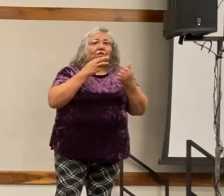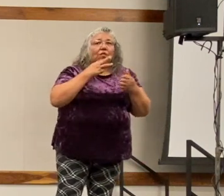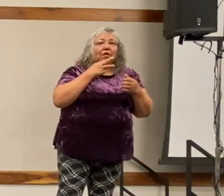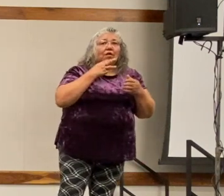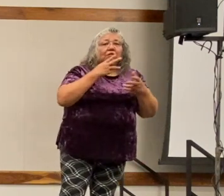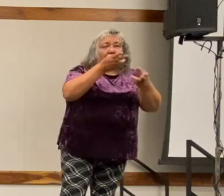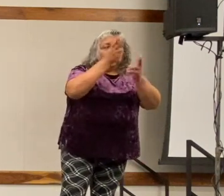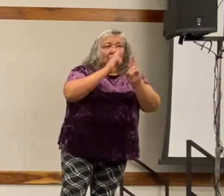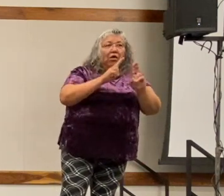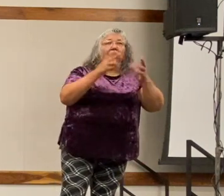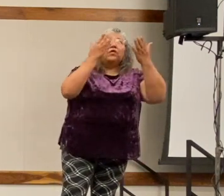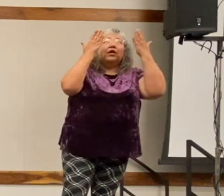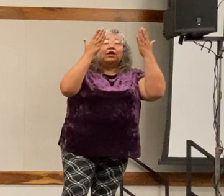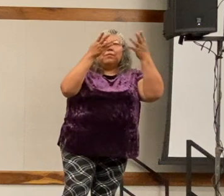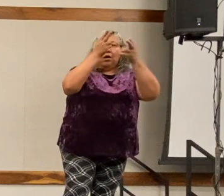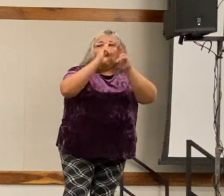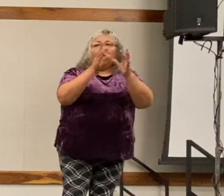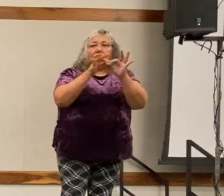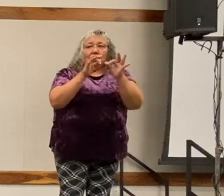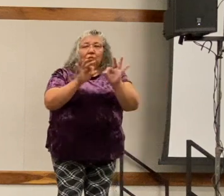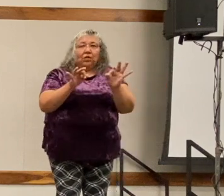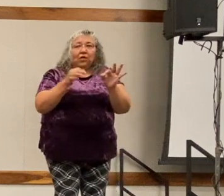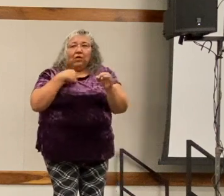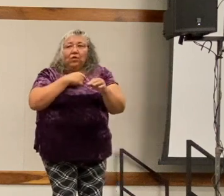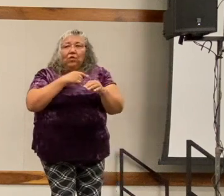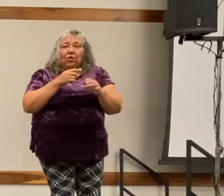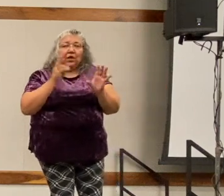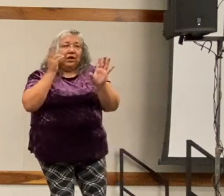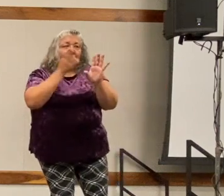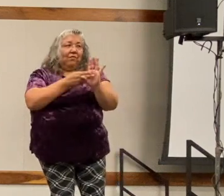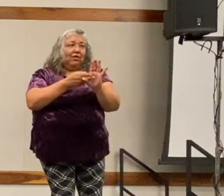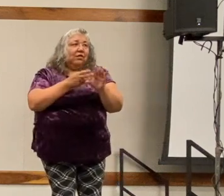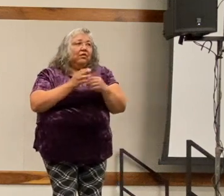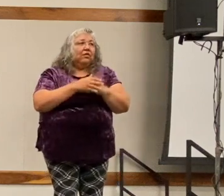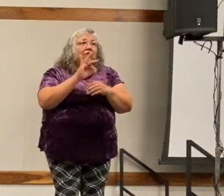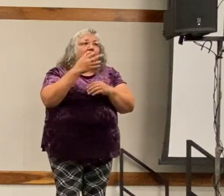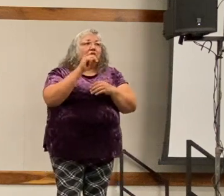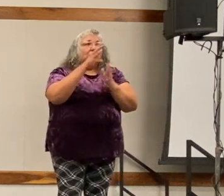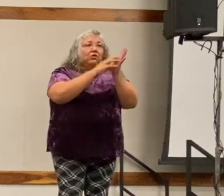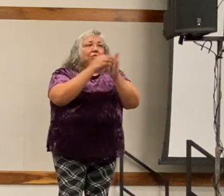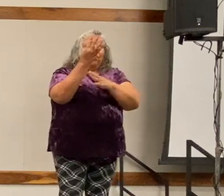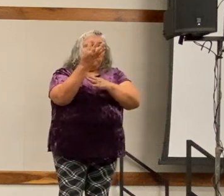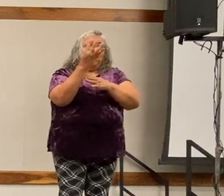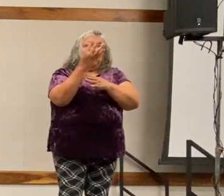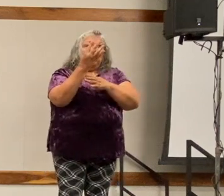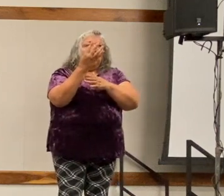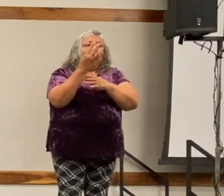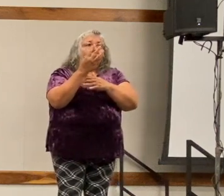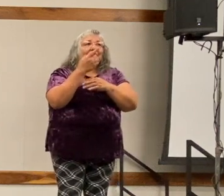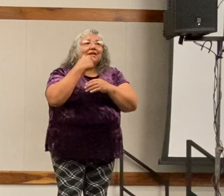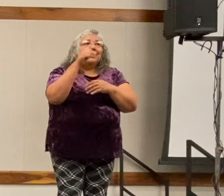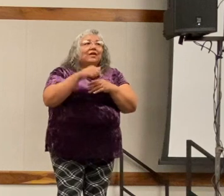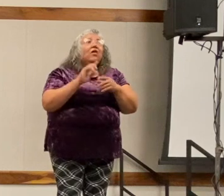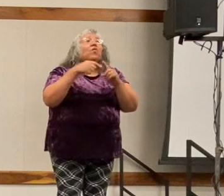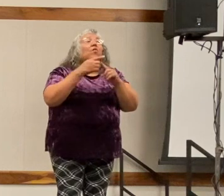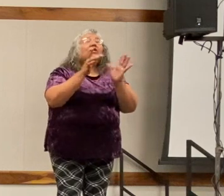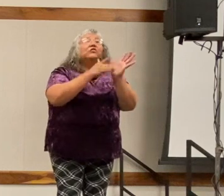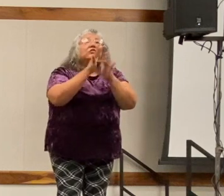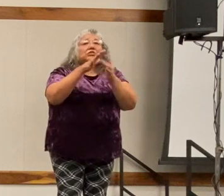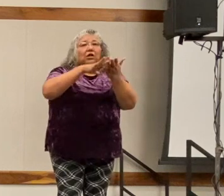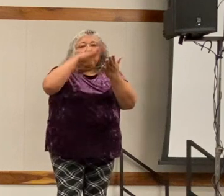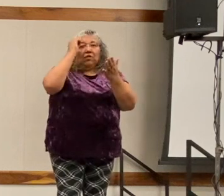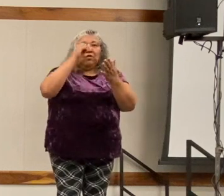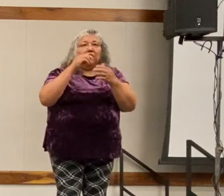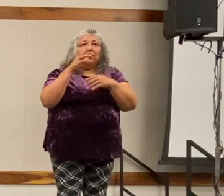to honor him and honor his word as we dive into it. So John chapter 4 says this: when Jesus learned that